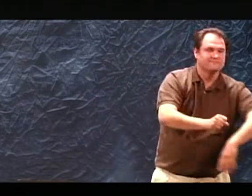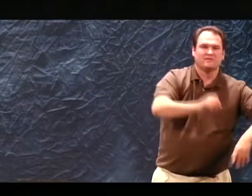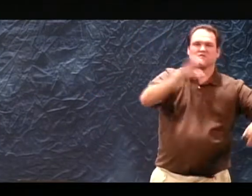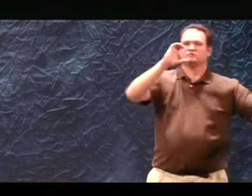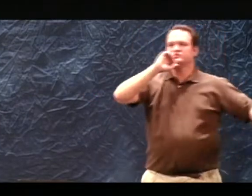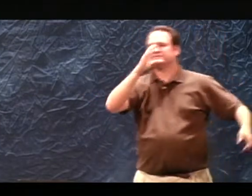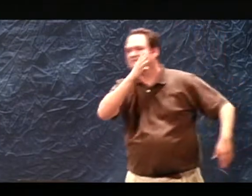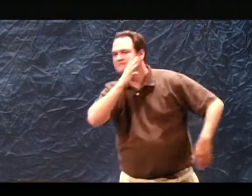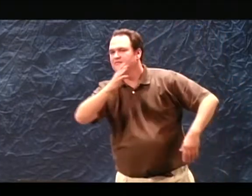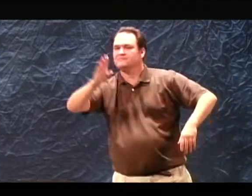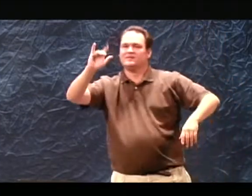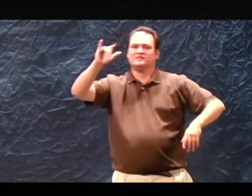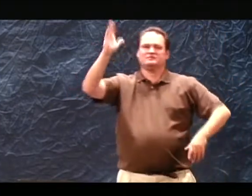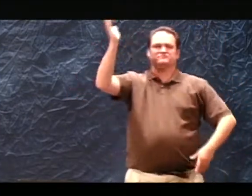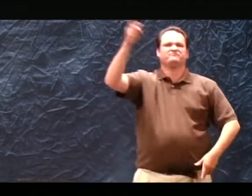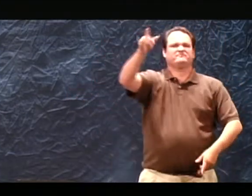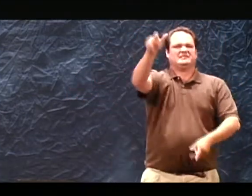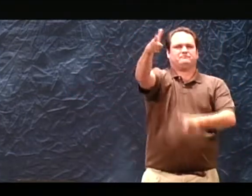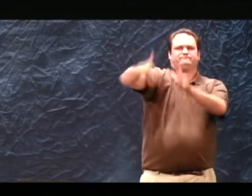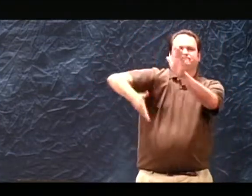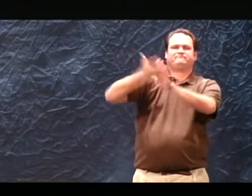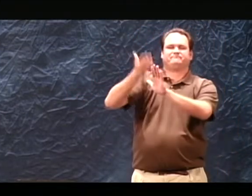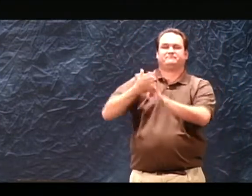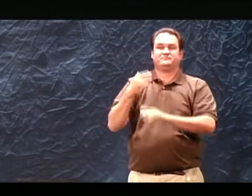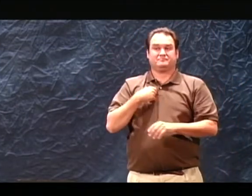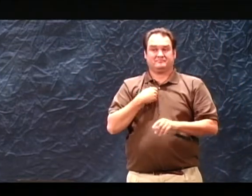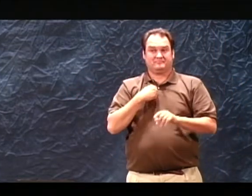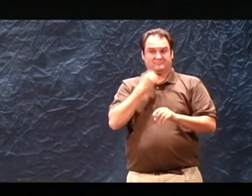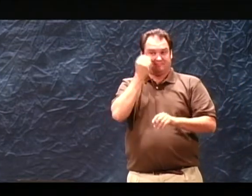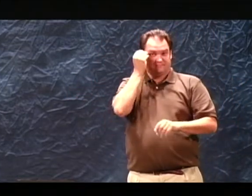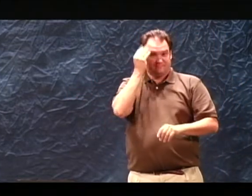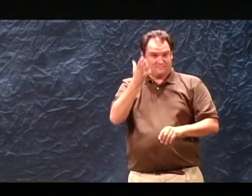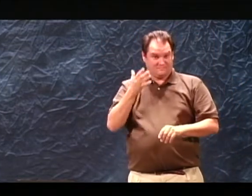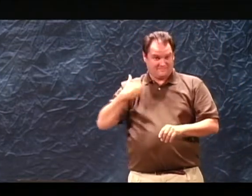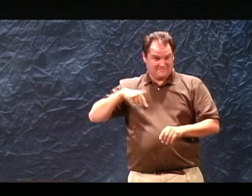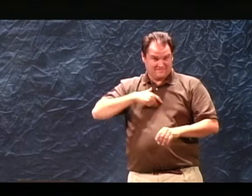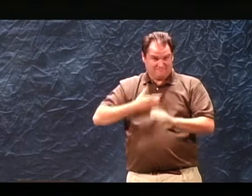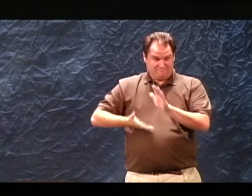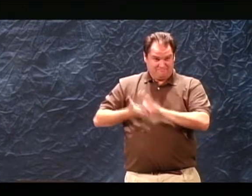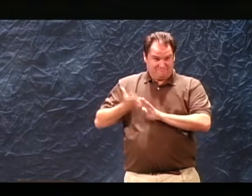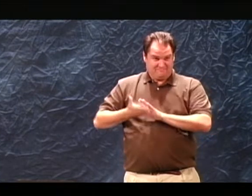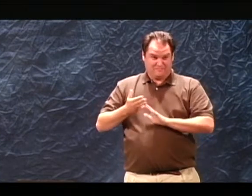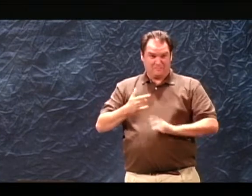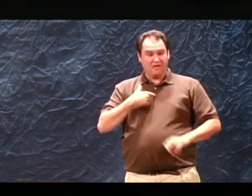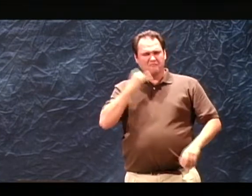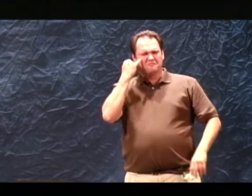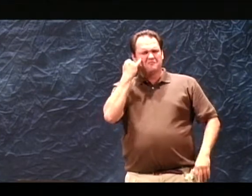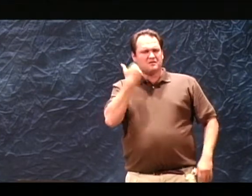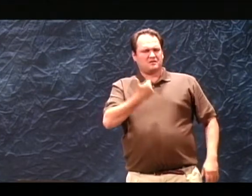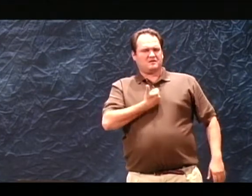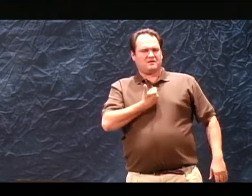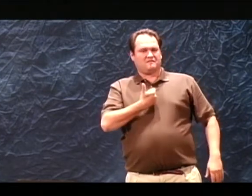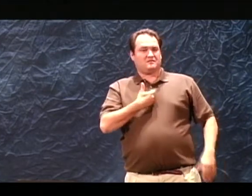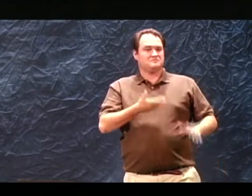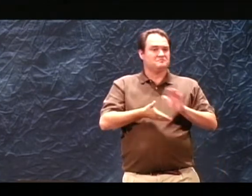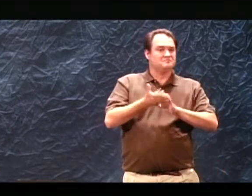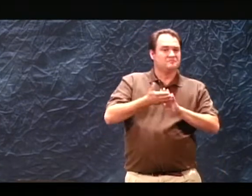look at deaf reform ministries and the work that we do and the people that it takes to run deaf reform ministries